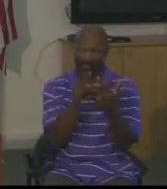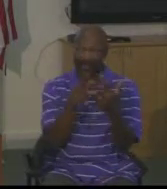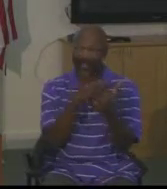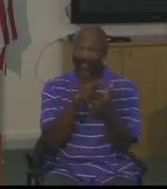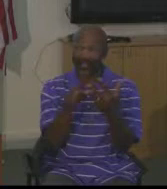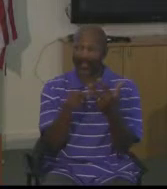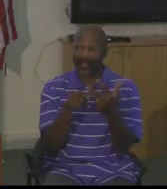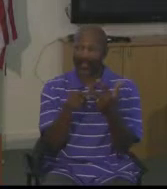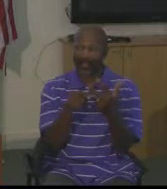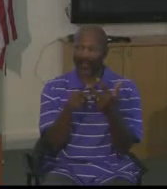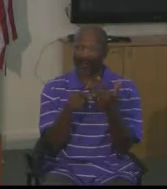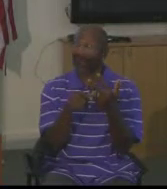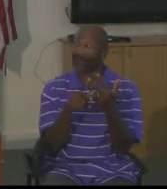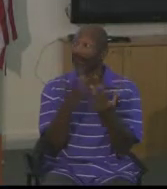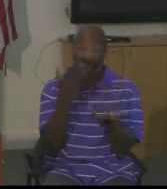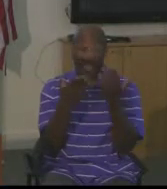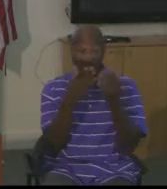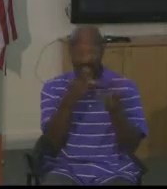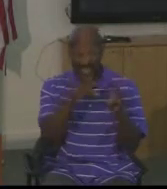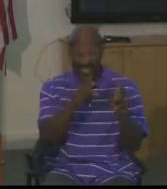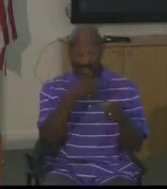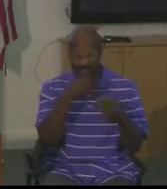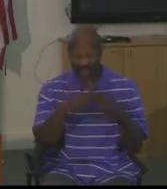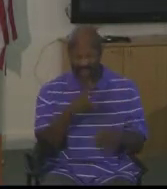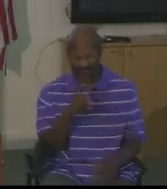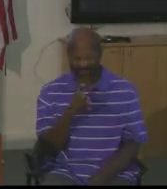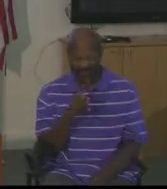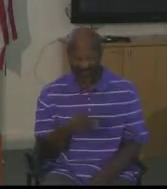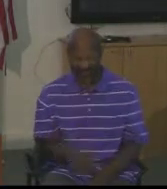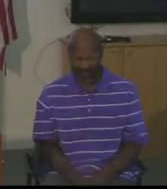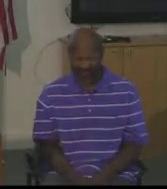Okay, so maybe that test is too difficult?